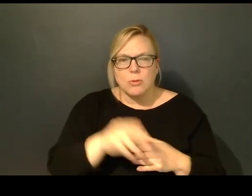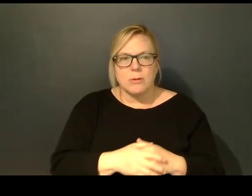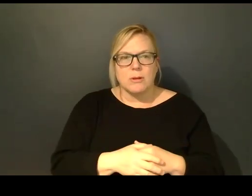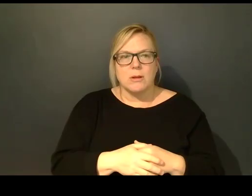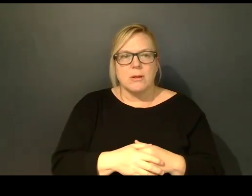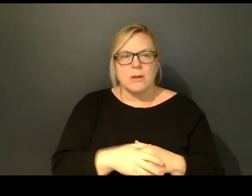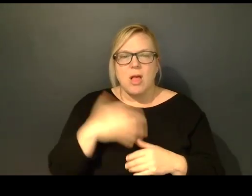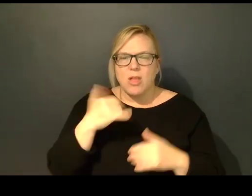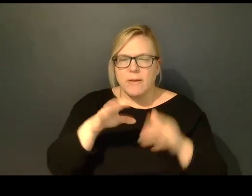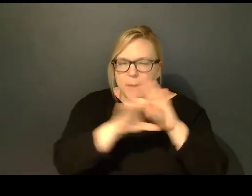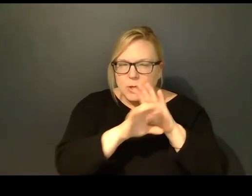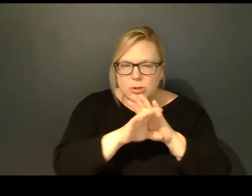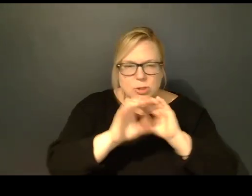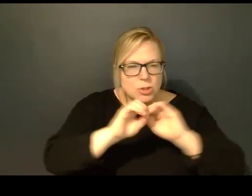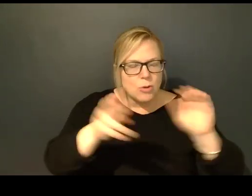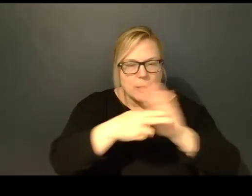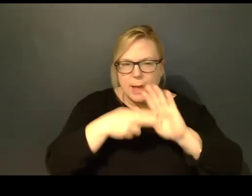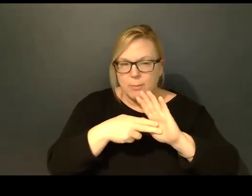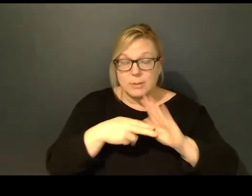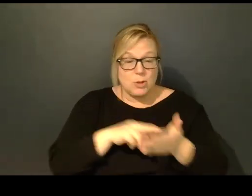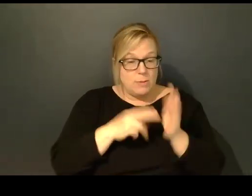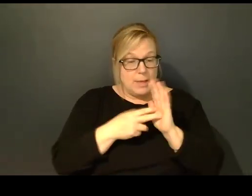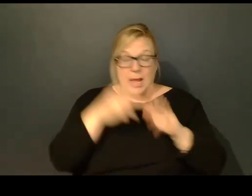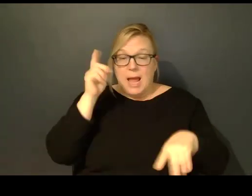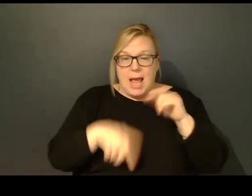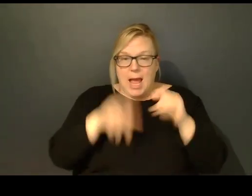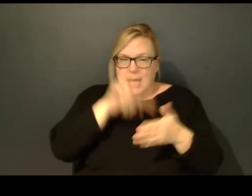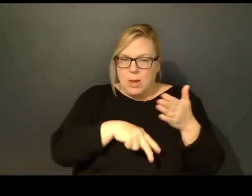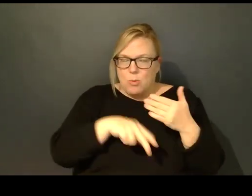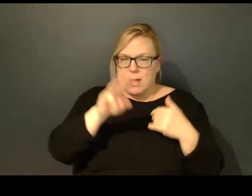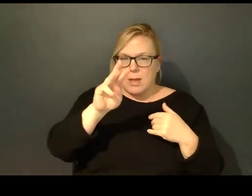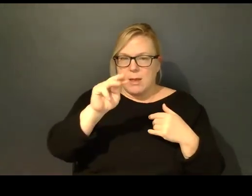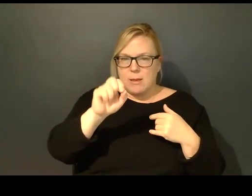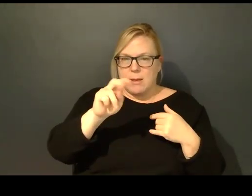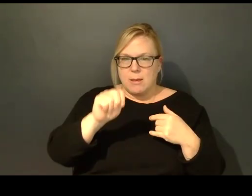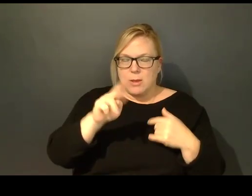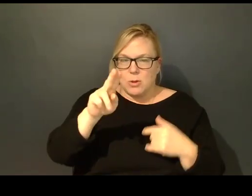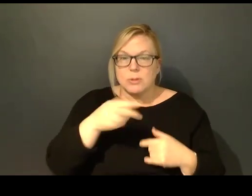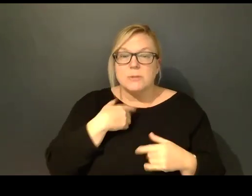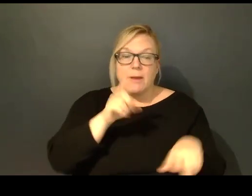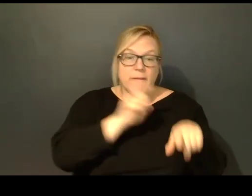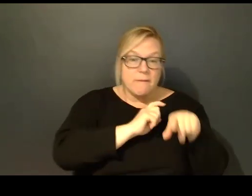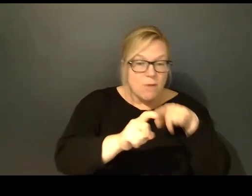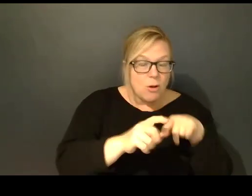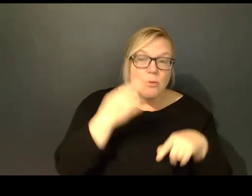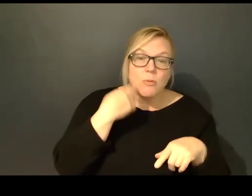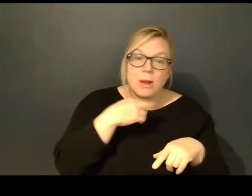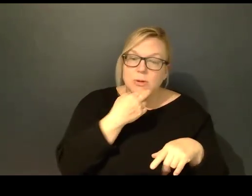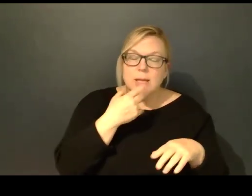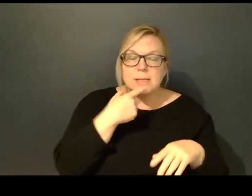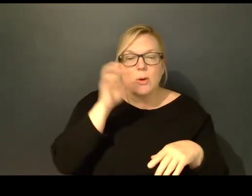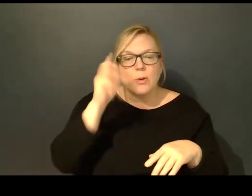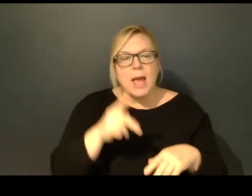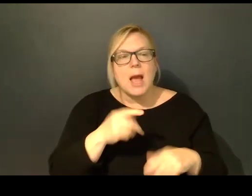not labeled. So I can't read the menu at all. When I call the restaurant politely and say, hey, would love to come there.